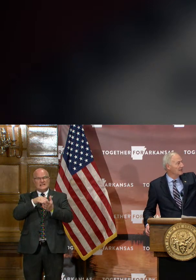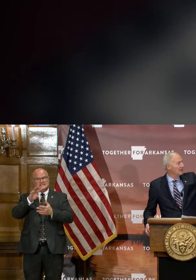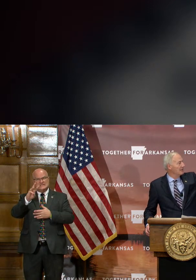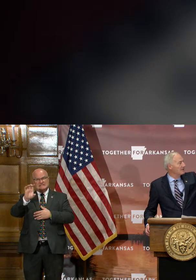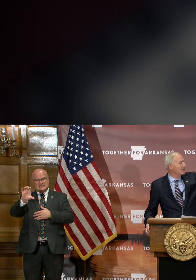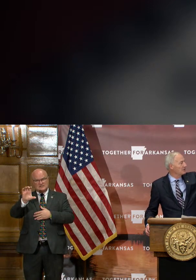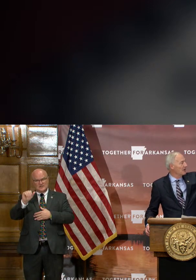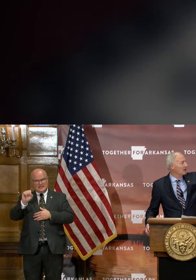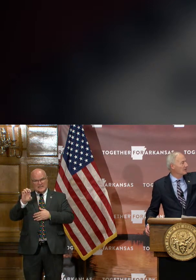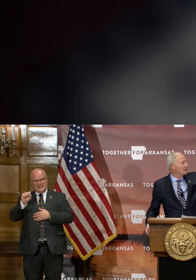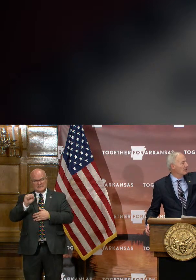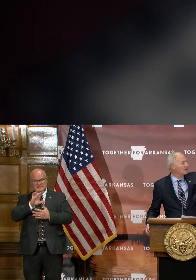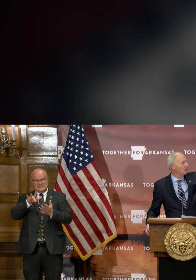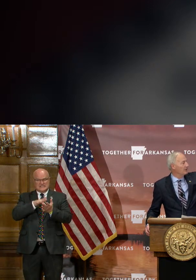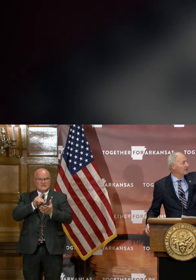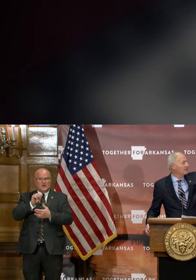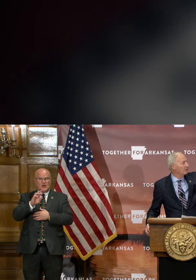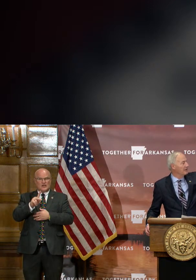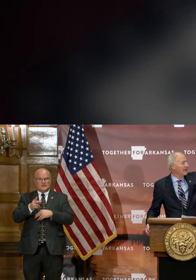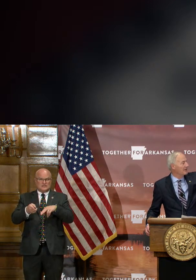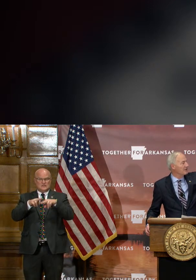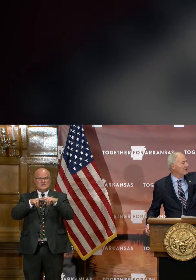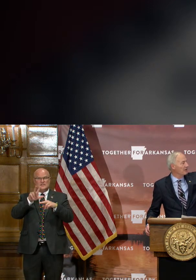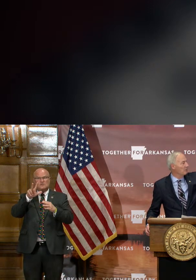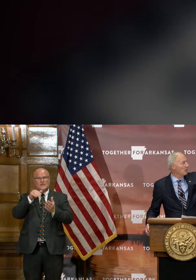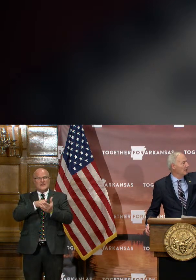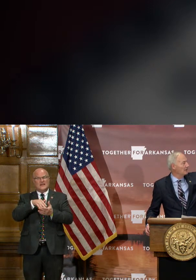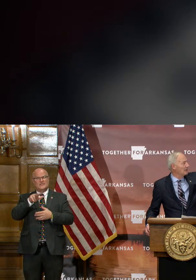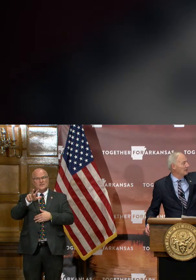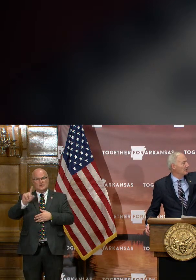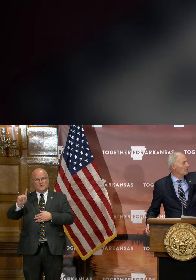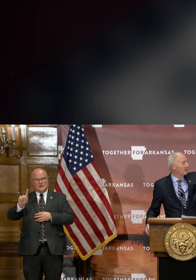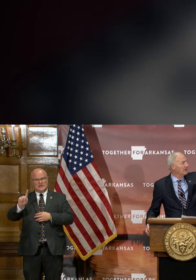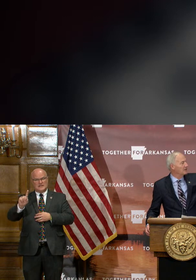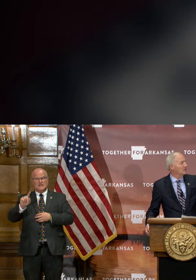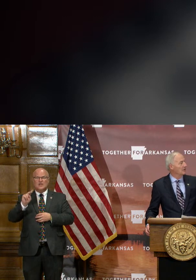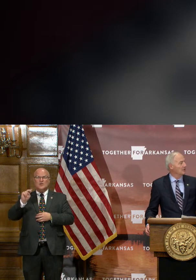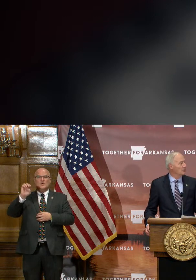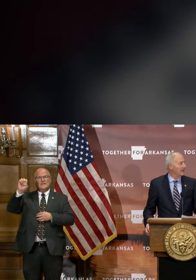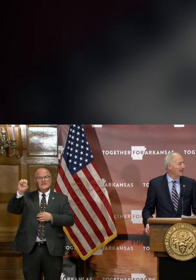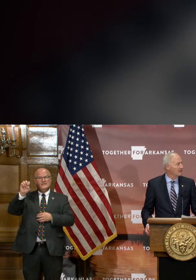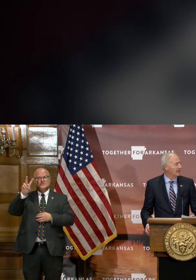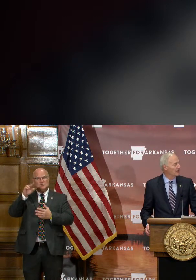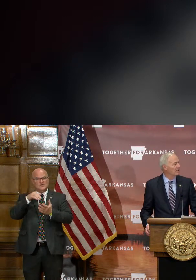cases. Central Arkansas has increased 3,031, Northeast